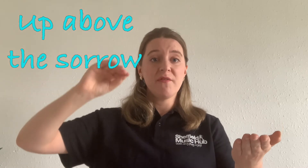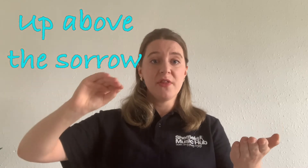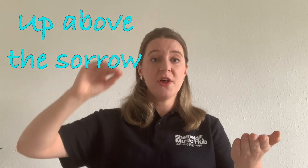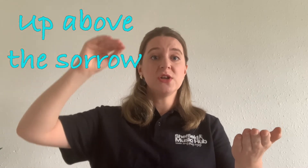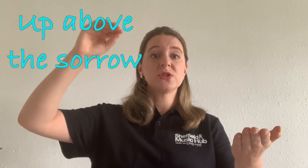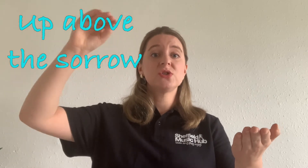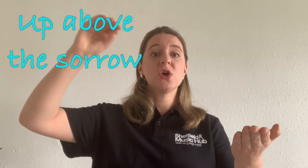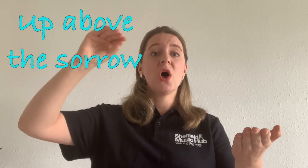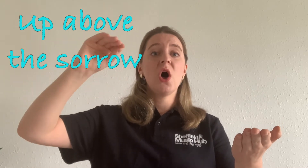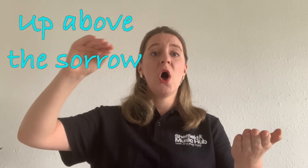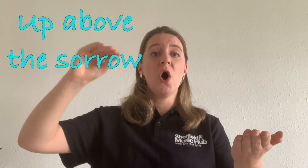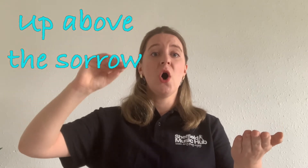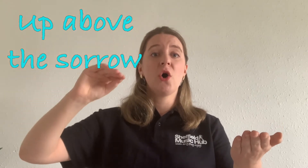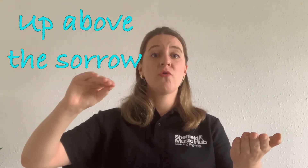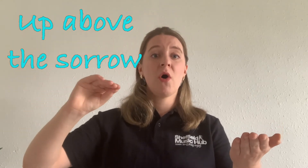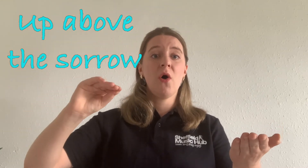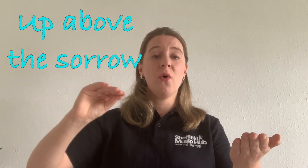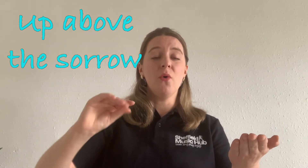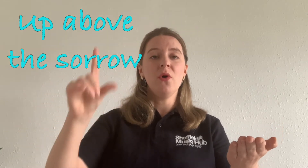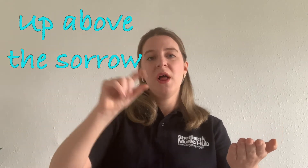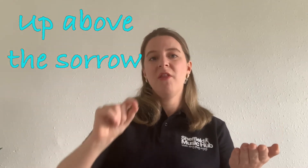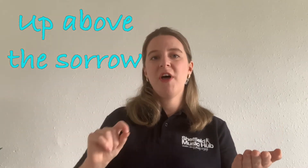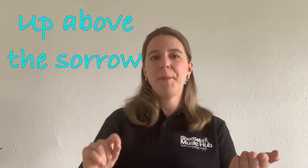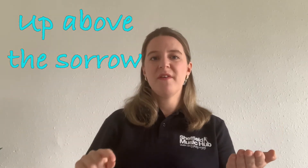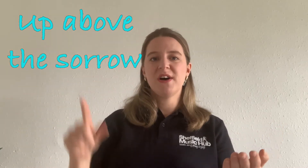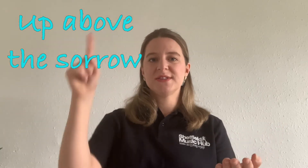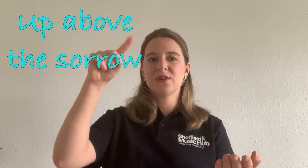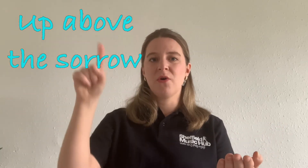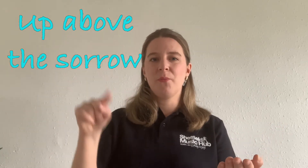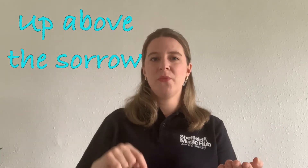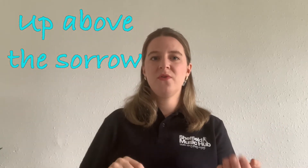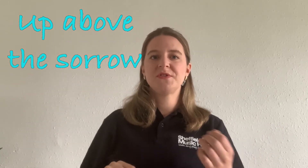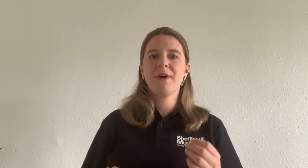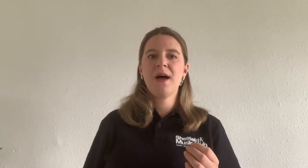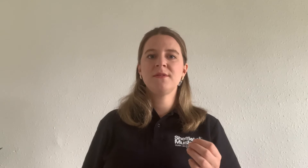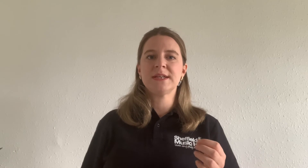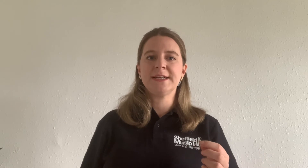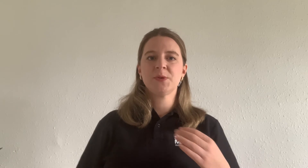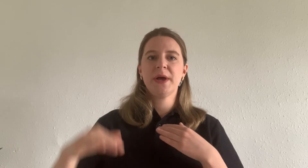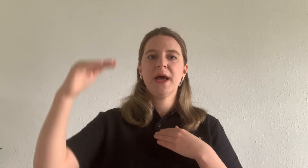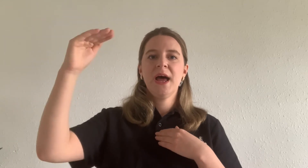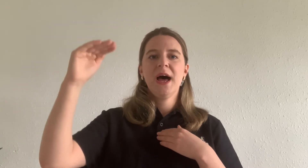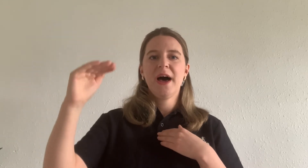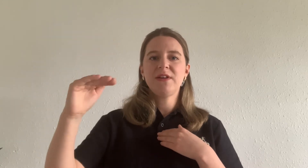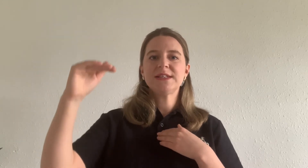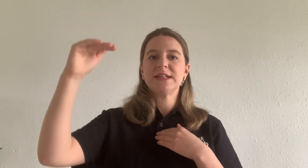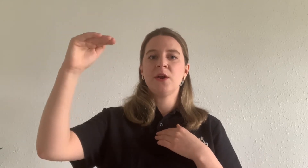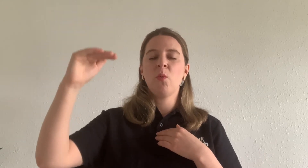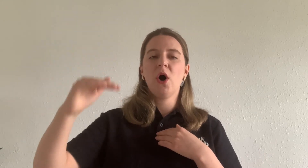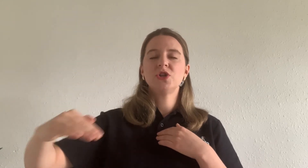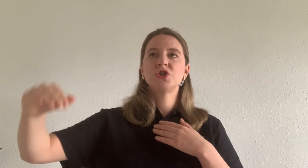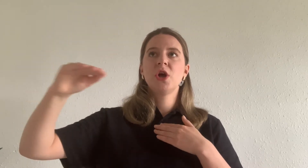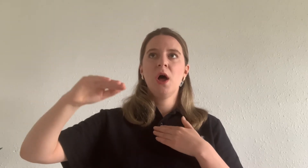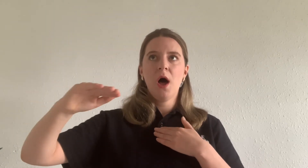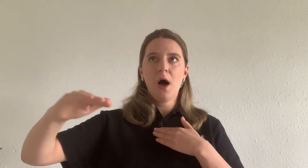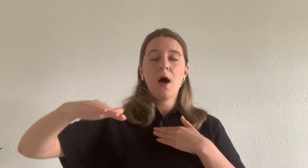the sorrow. That bit of our song moves around a little bit. Have a listen and a watch.